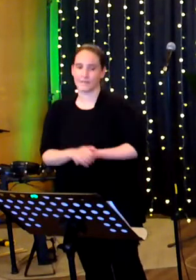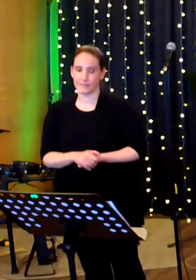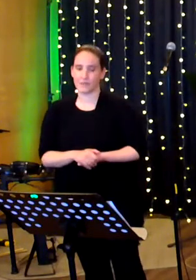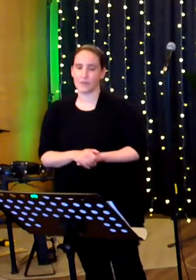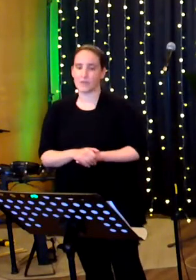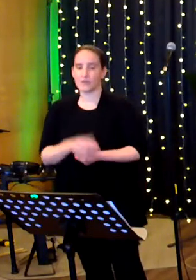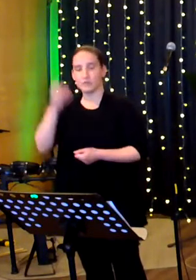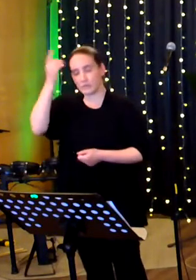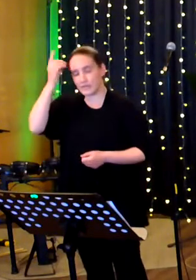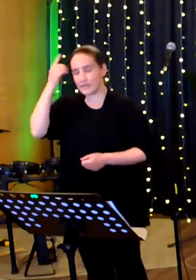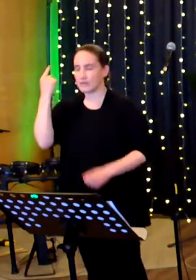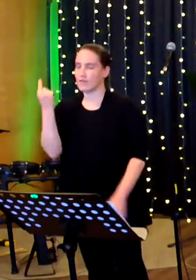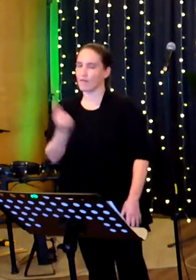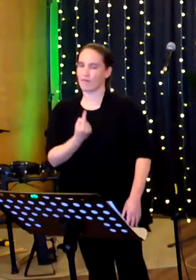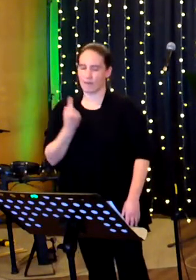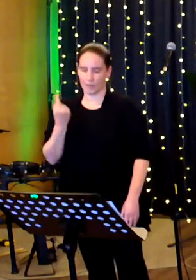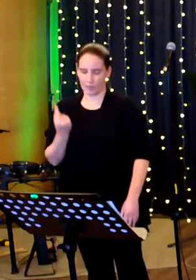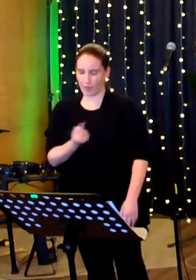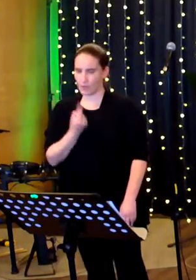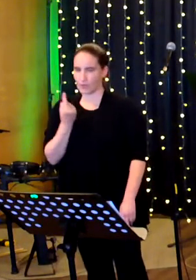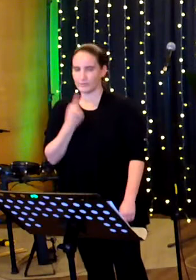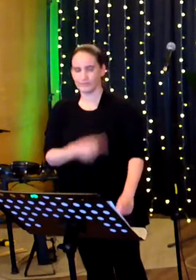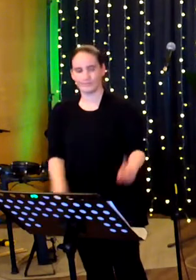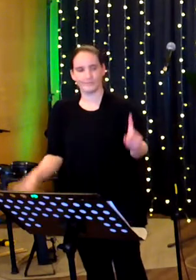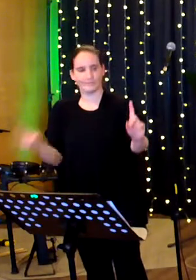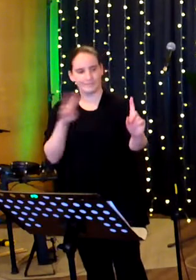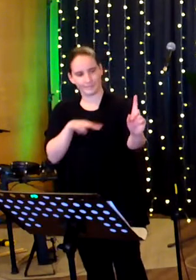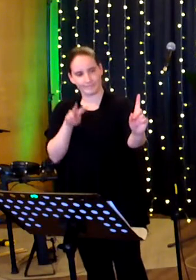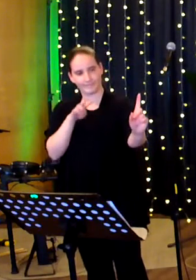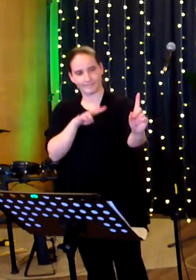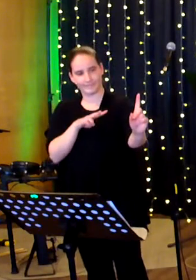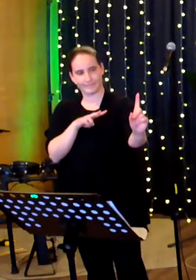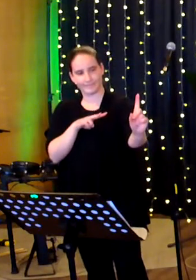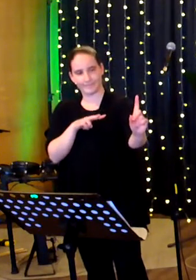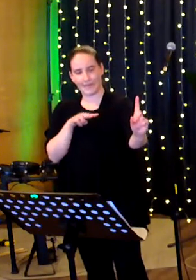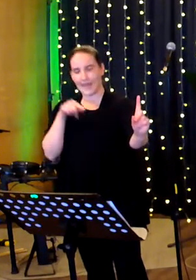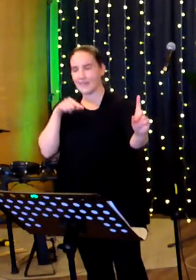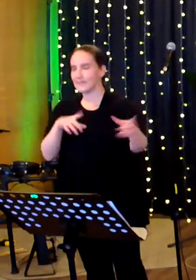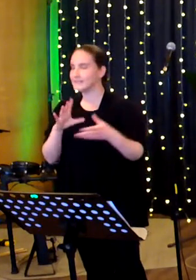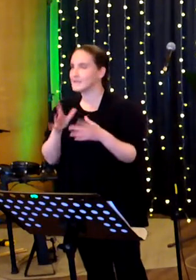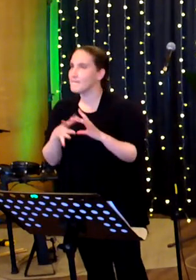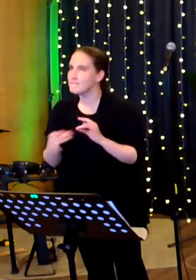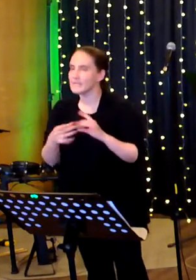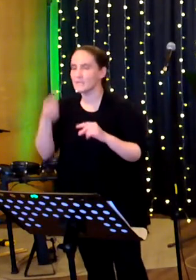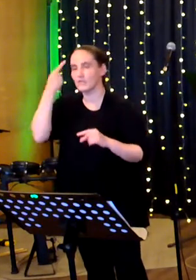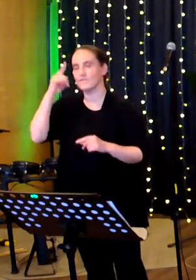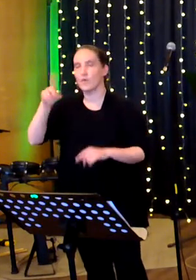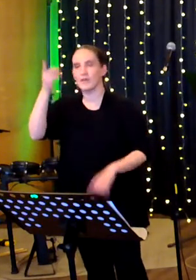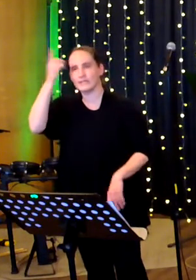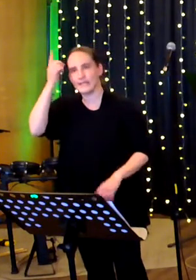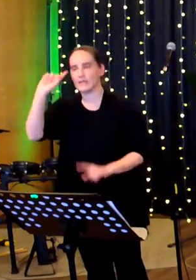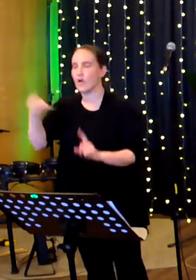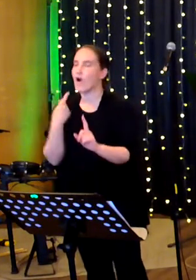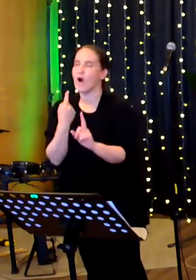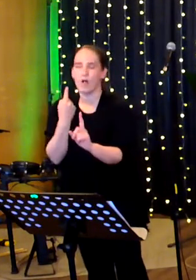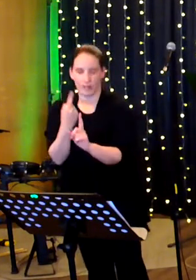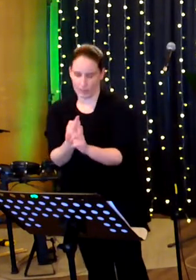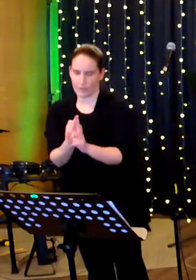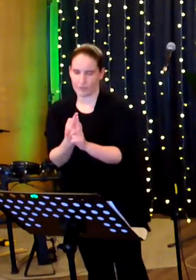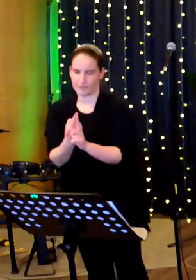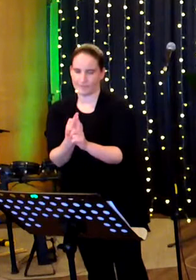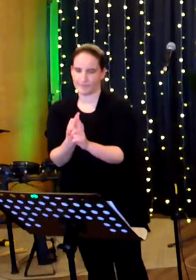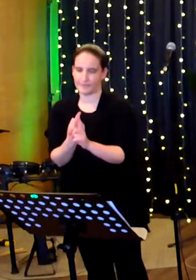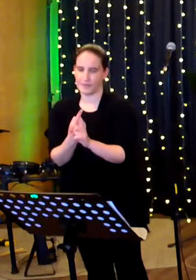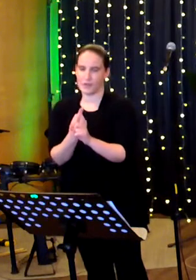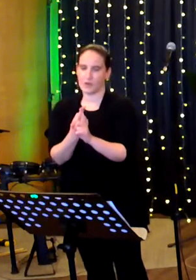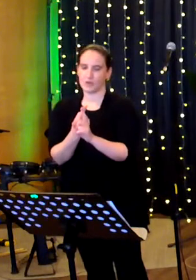left on his own. And so this message is his and his alone. So this is the first lesson that we're